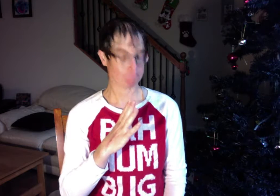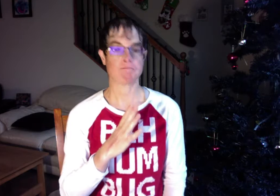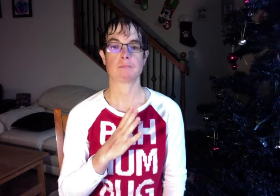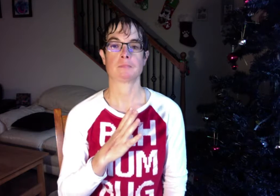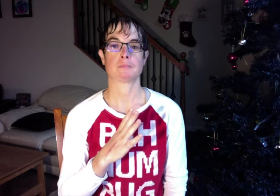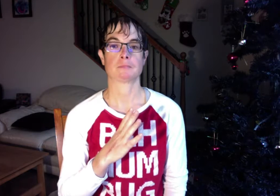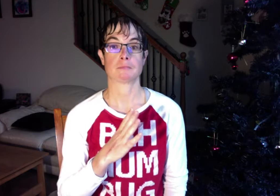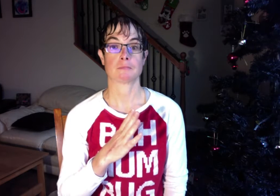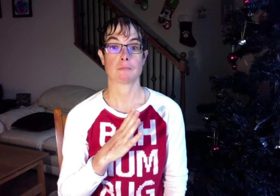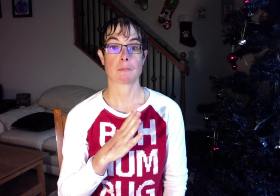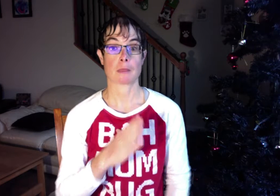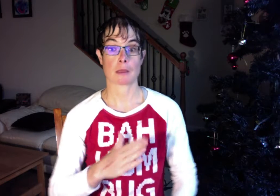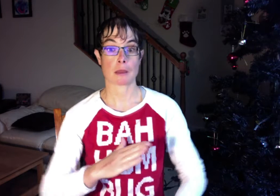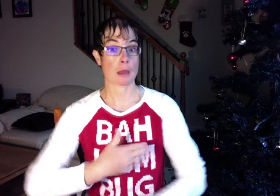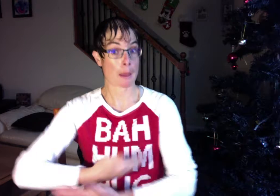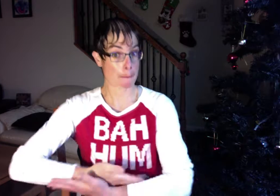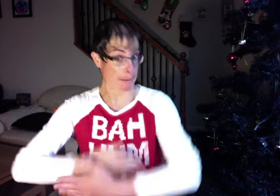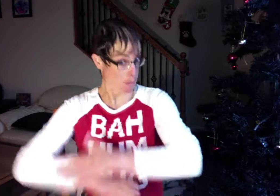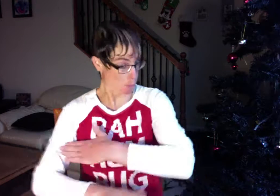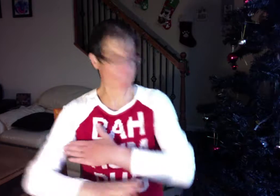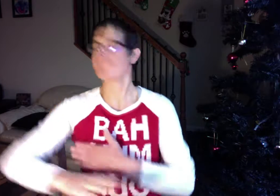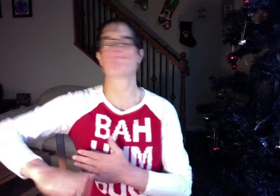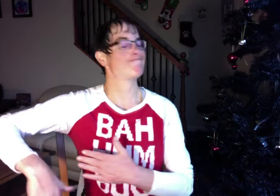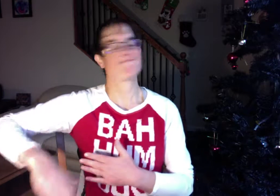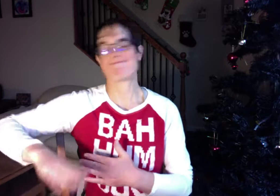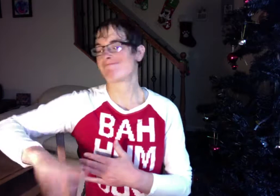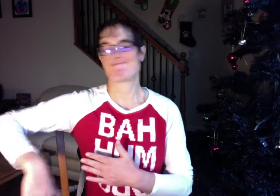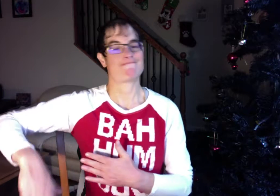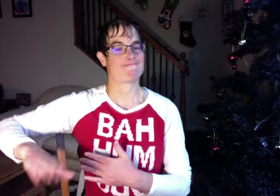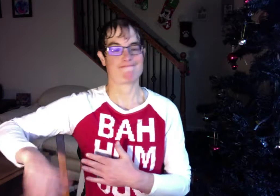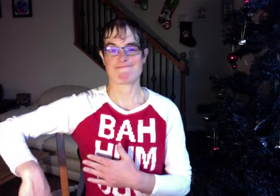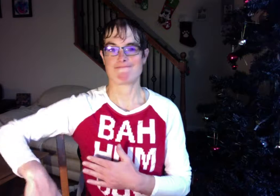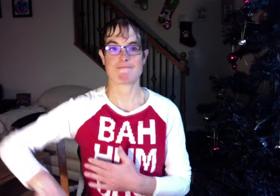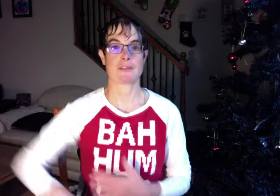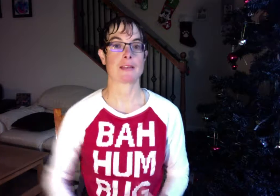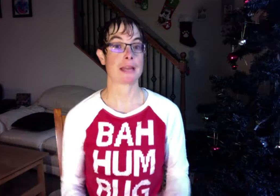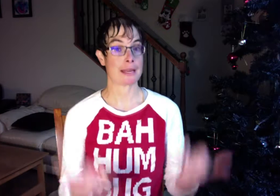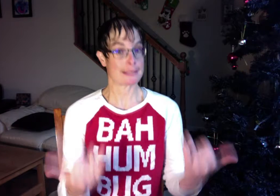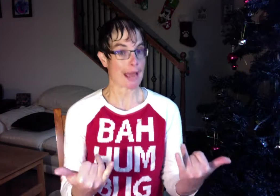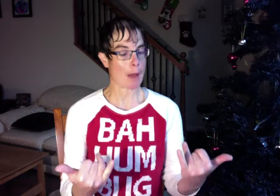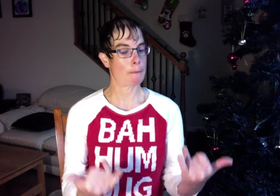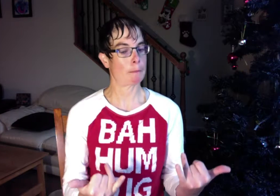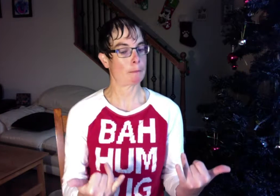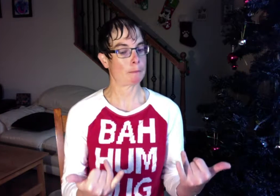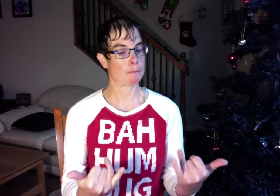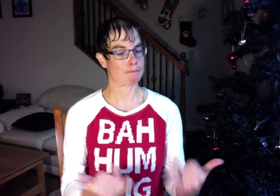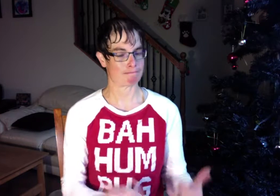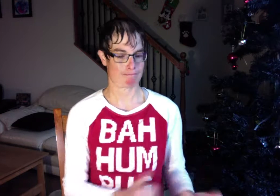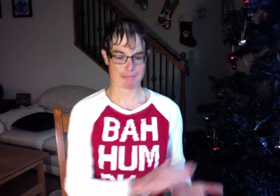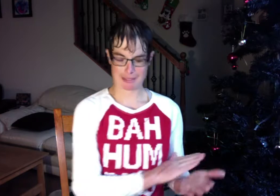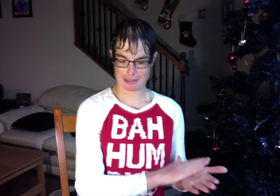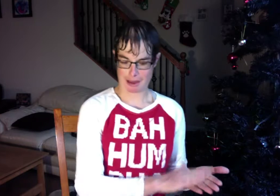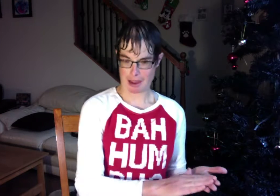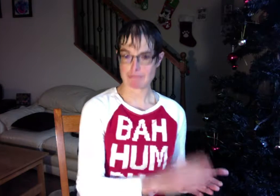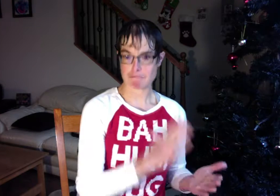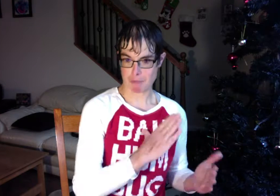Julius born yet? No. Julius isn't born yet. Let's dig deeper. Let's upgrade nice to one of those synonyms,